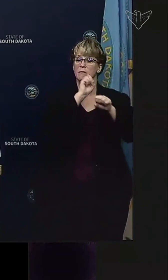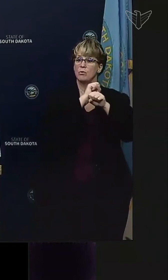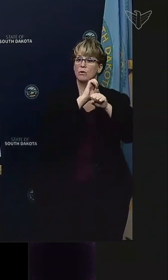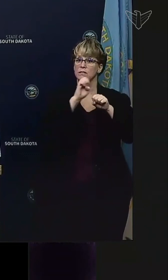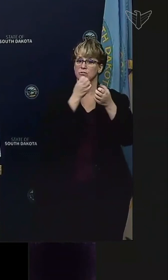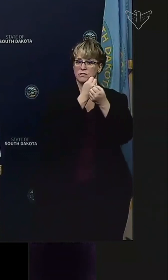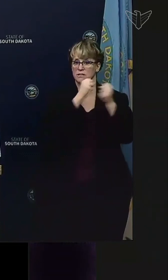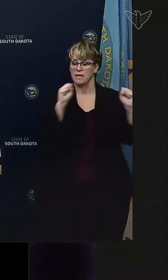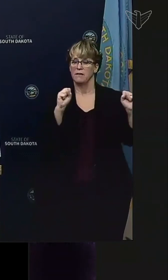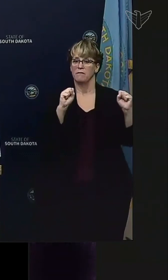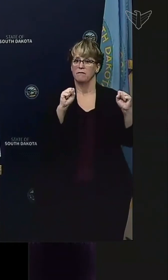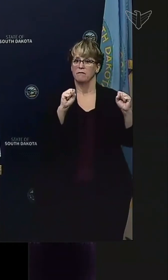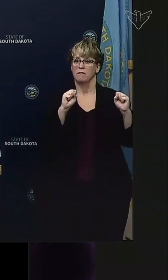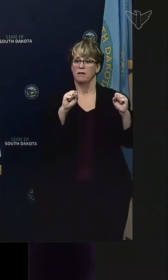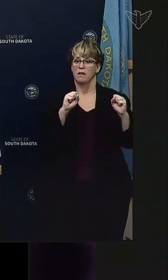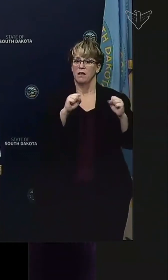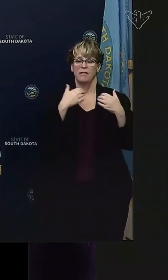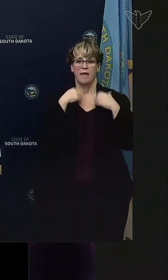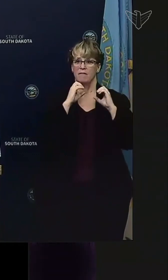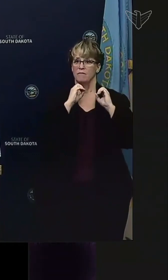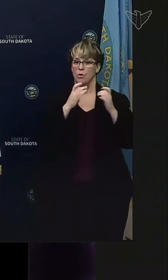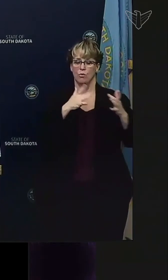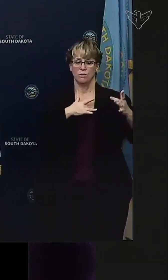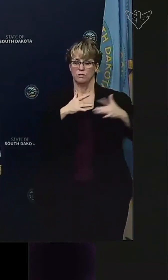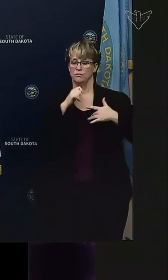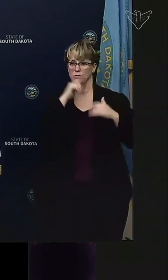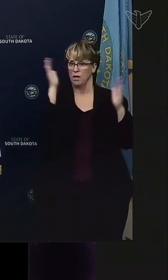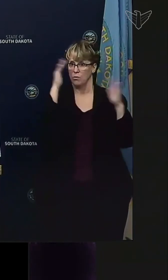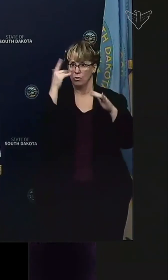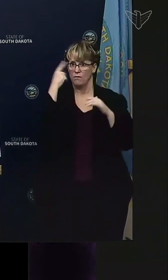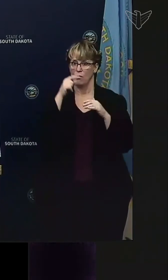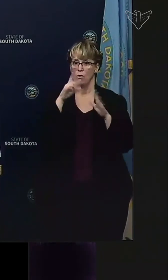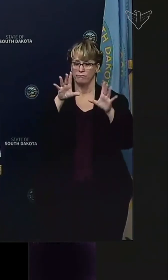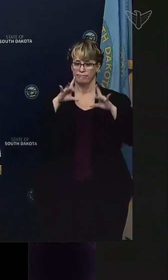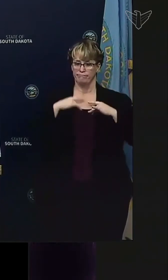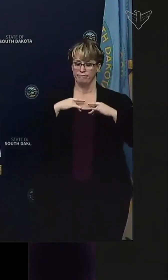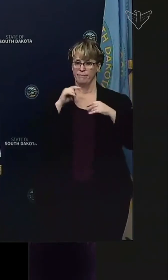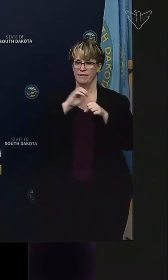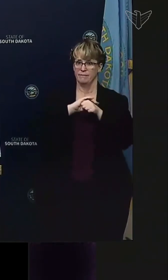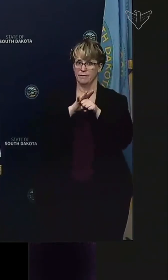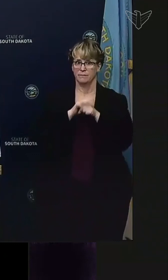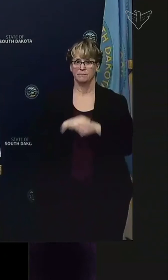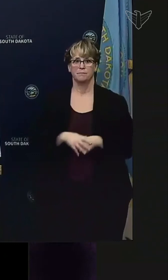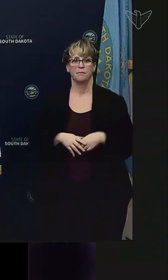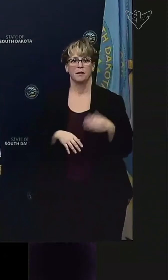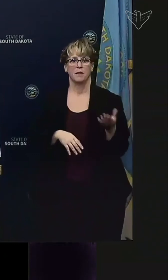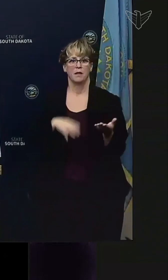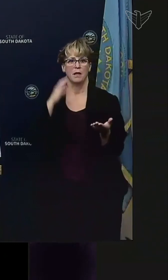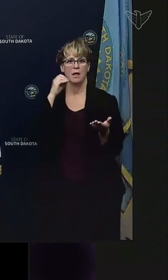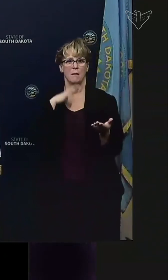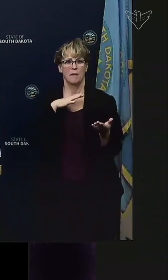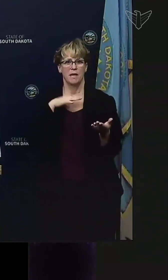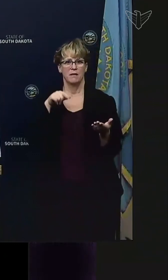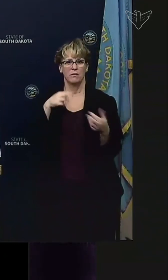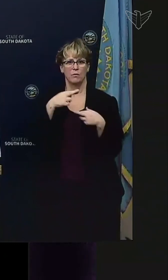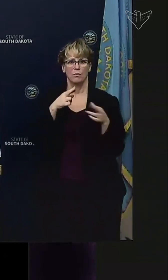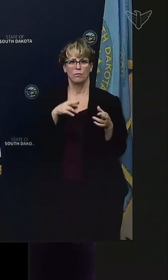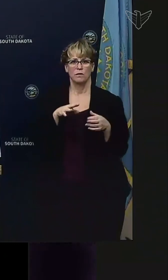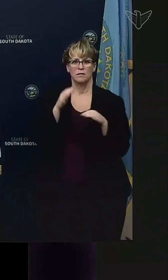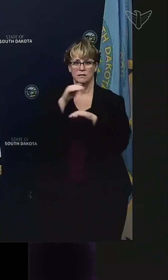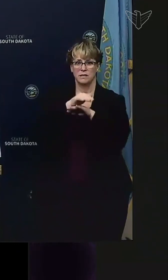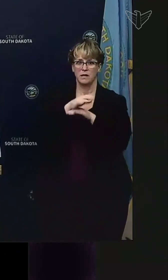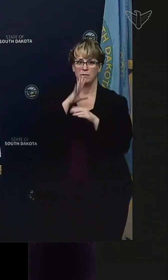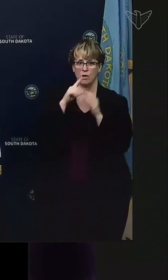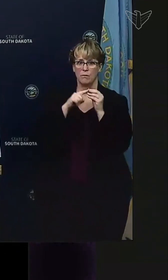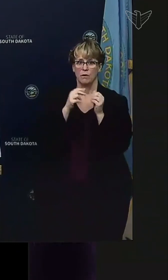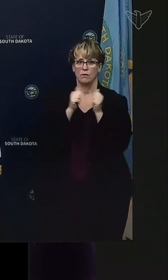are in a position to where they have no concerns for contracting the virus. Governor, I understand tonight you'll be talking on South Dakota Public